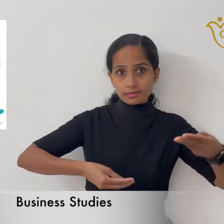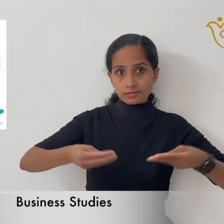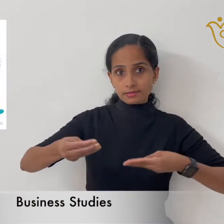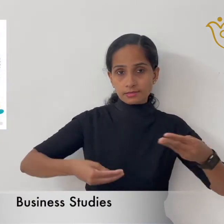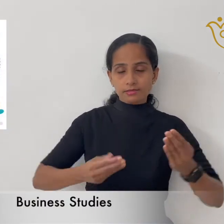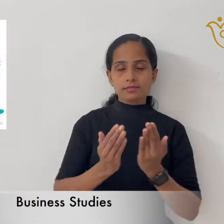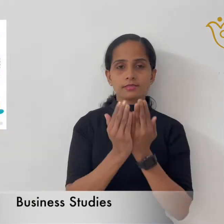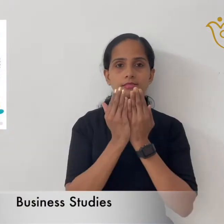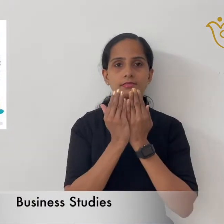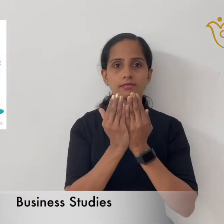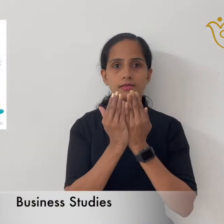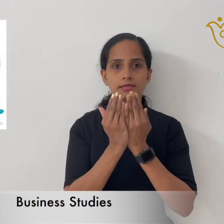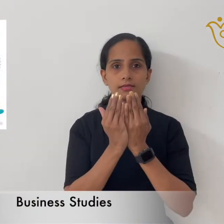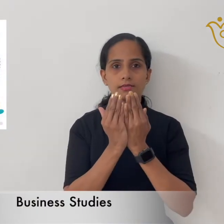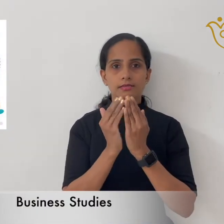business studies.